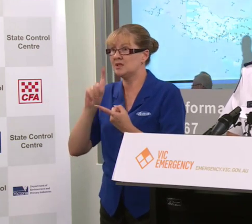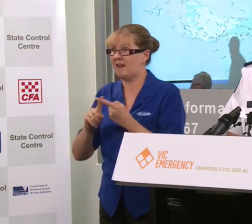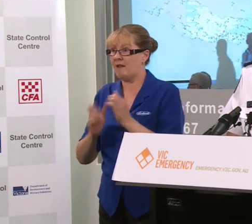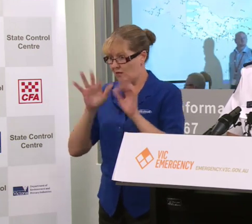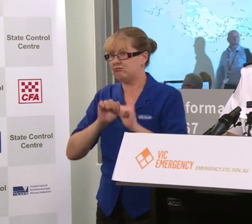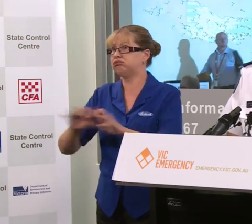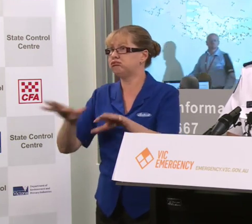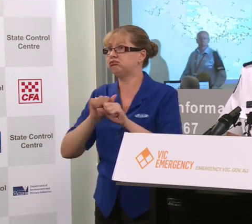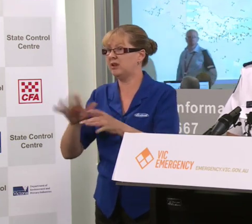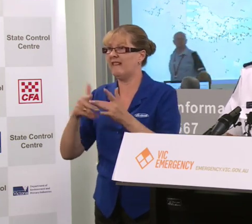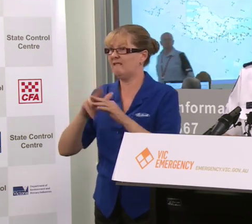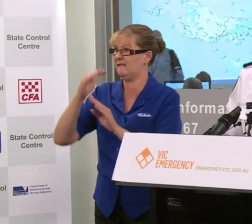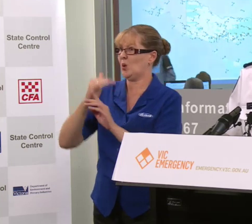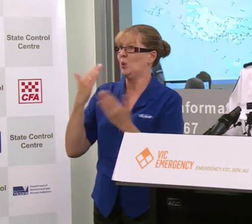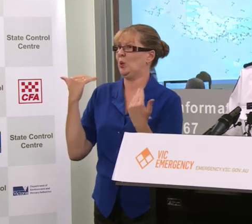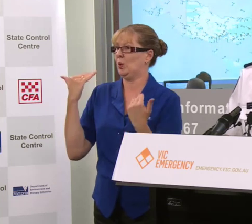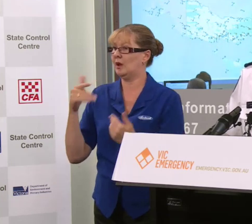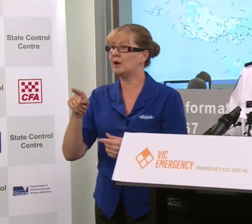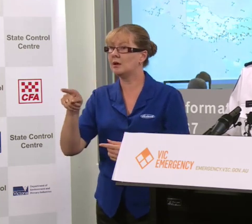around somewhat uncontrolled.